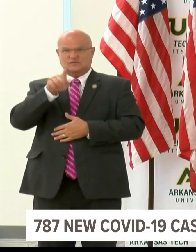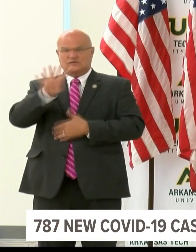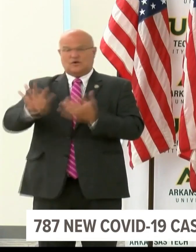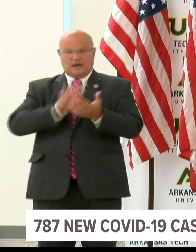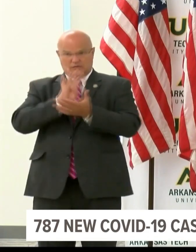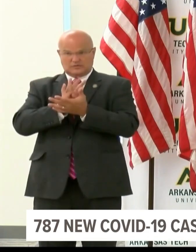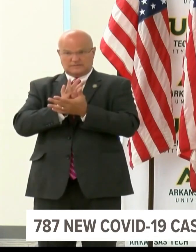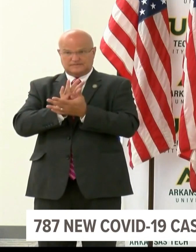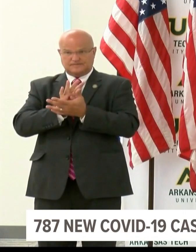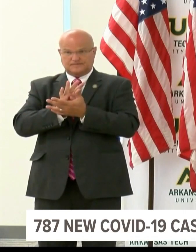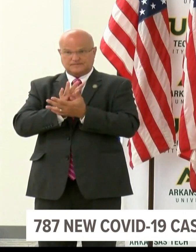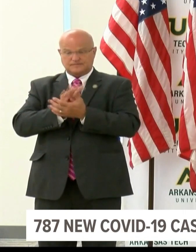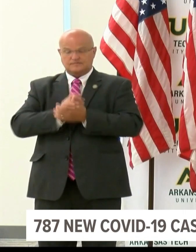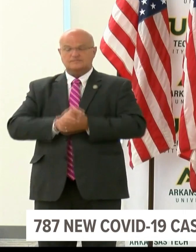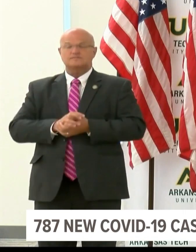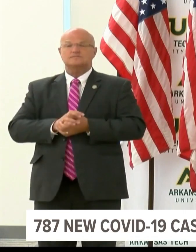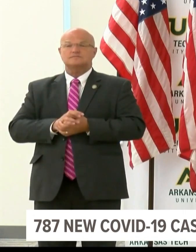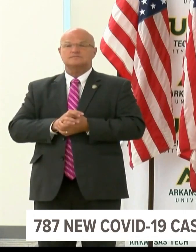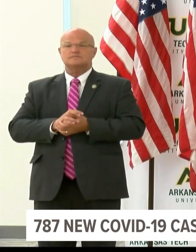hours.